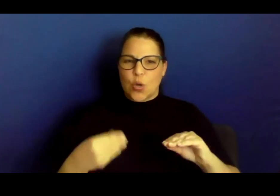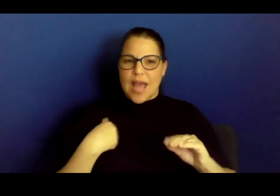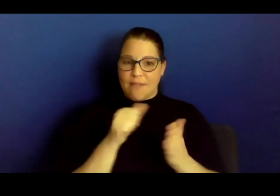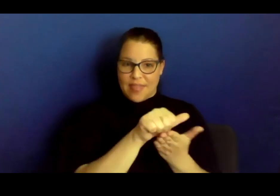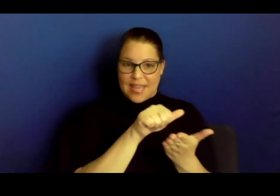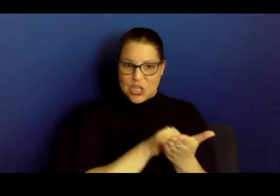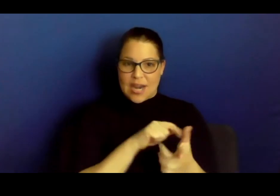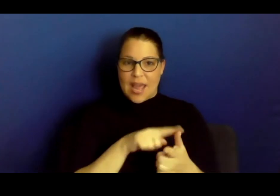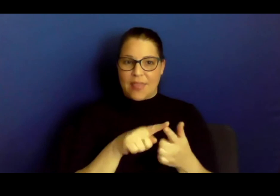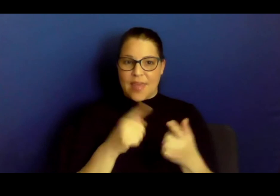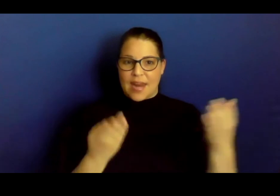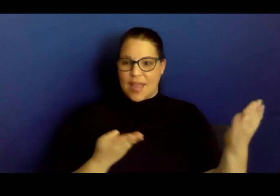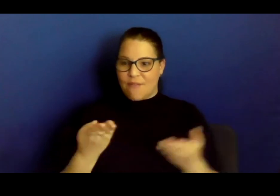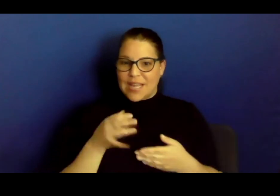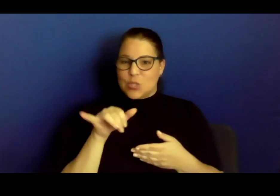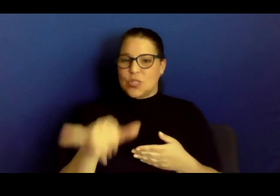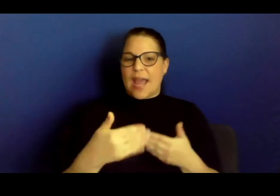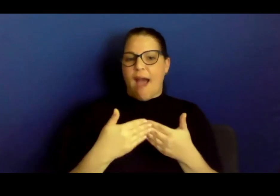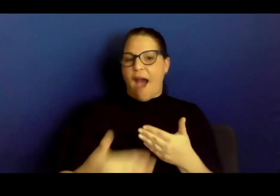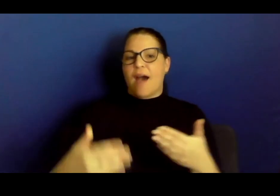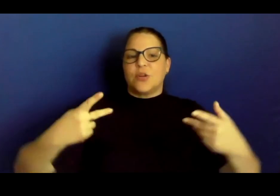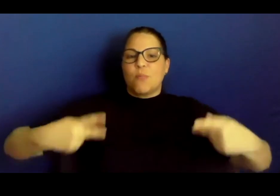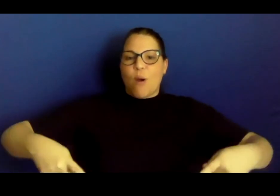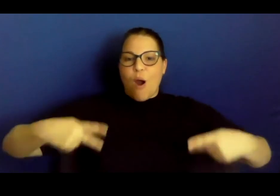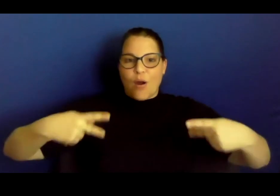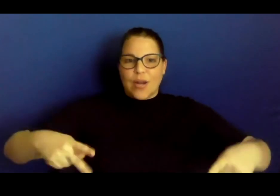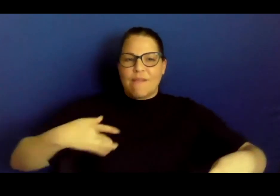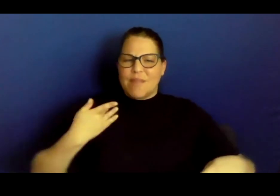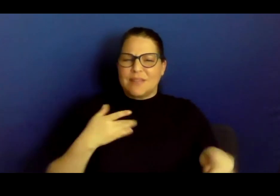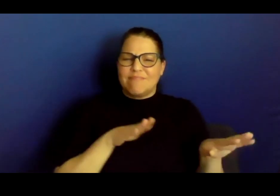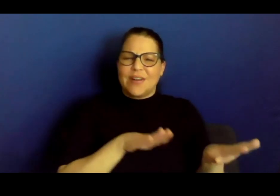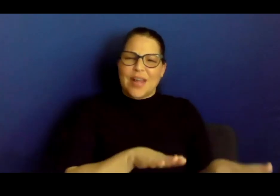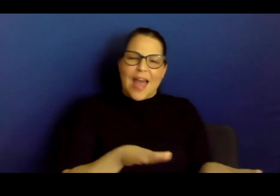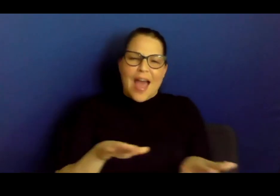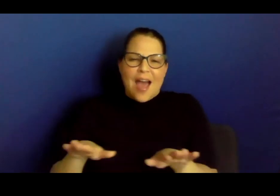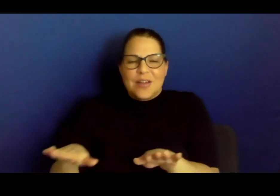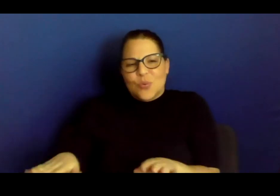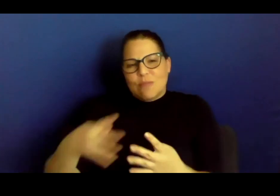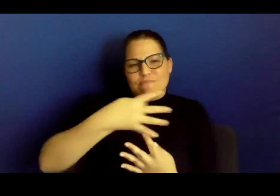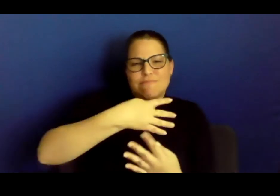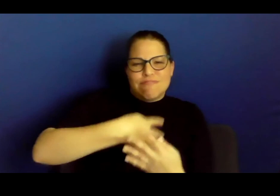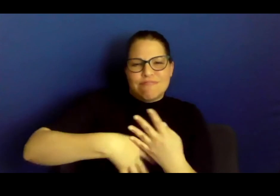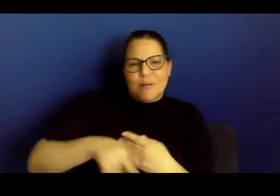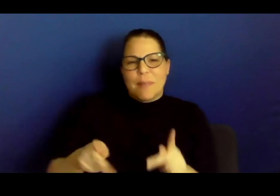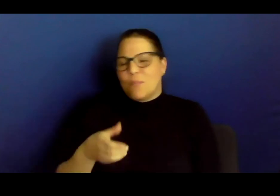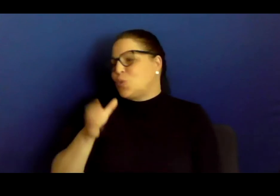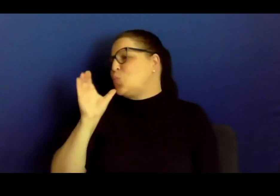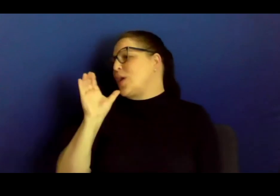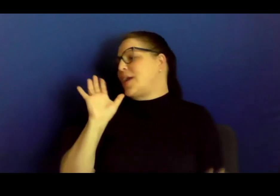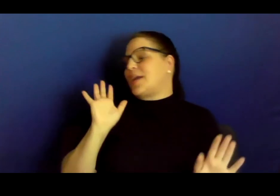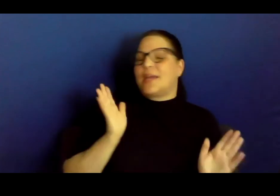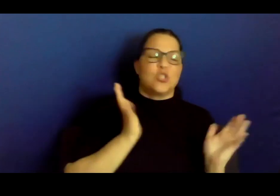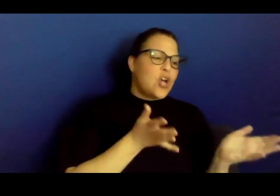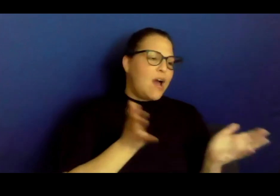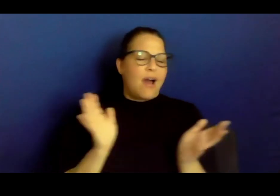then we invite people to stay for an after party. It feels very casual. People are drinking their own thing. We're there having